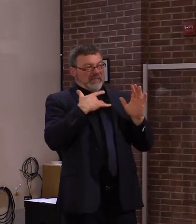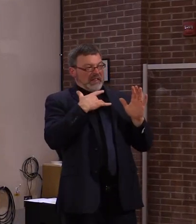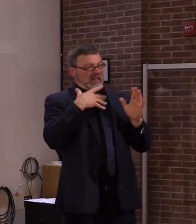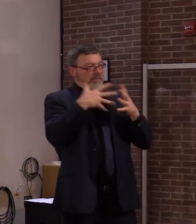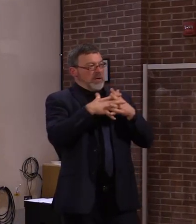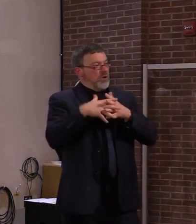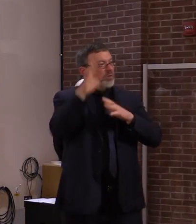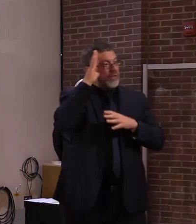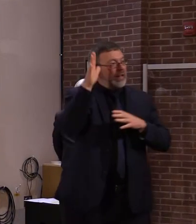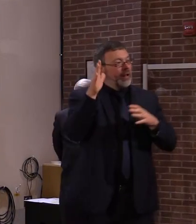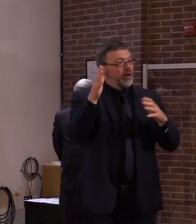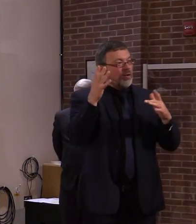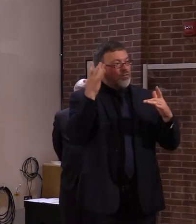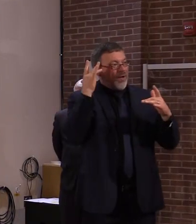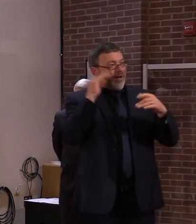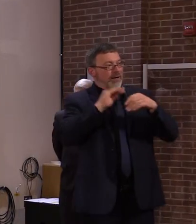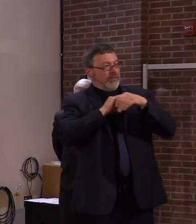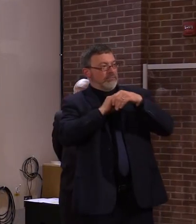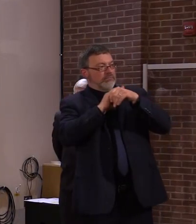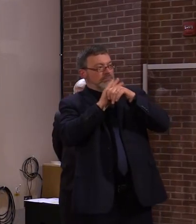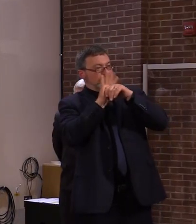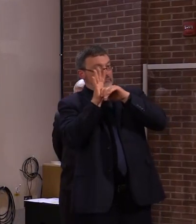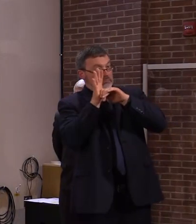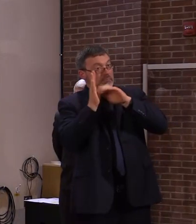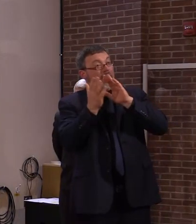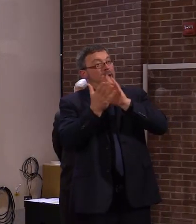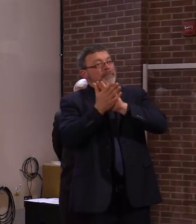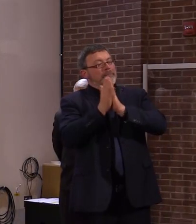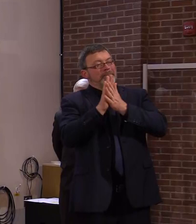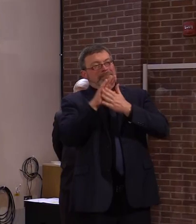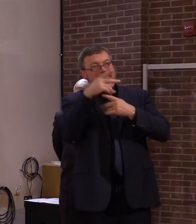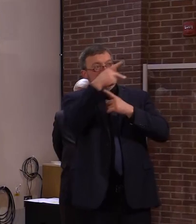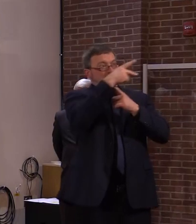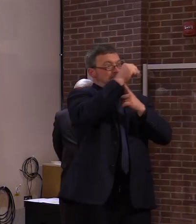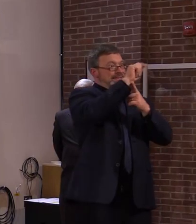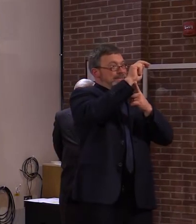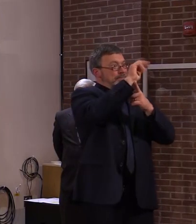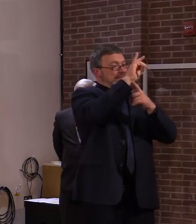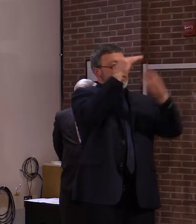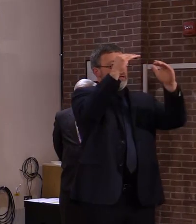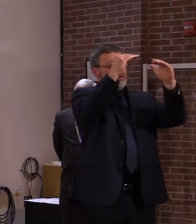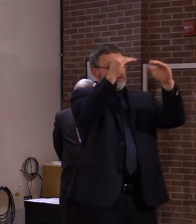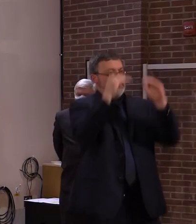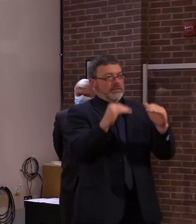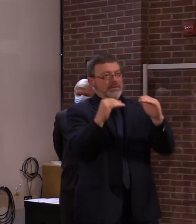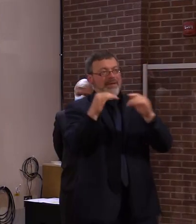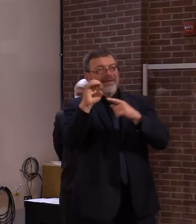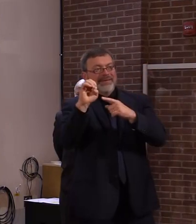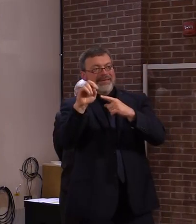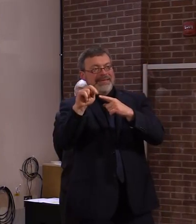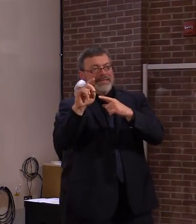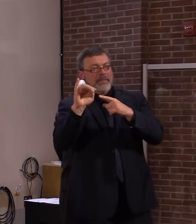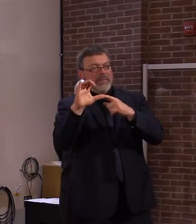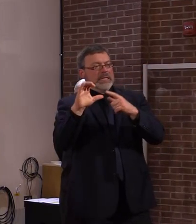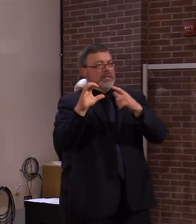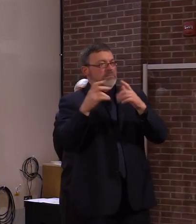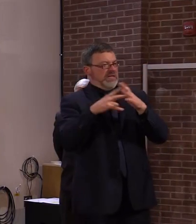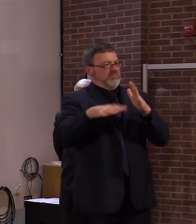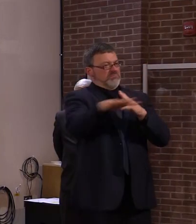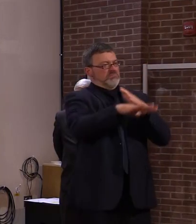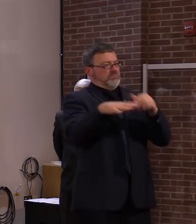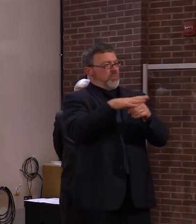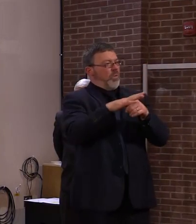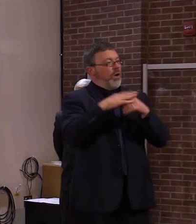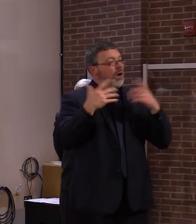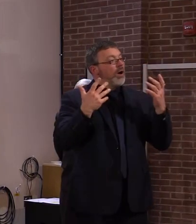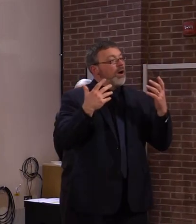and coming out of pandemic. Having your own access to antigen tests so that you can make